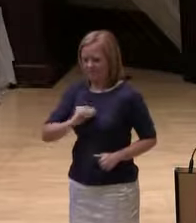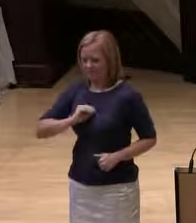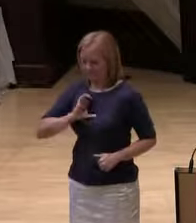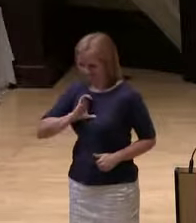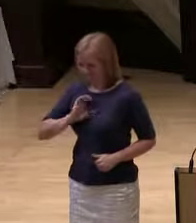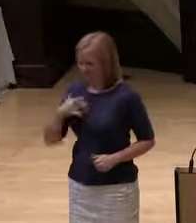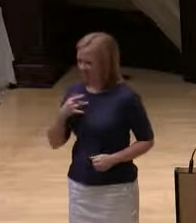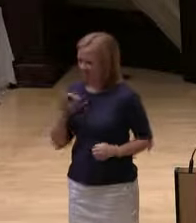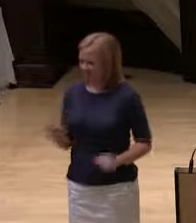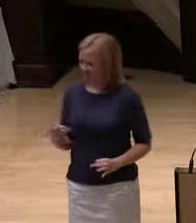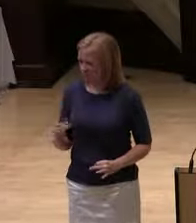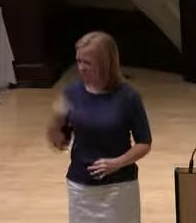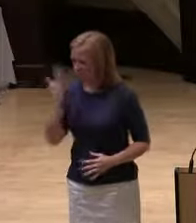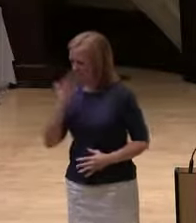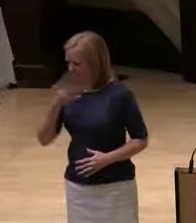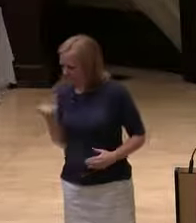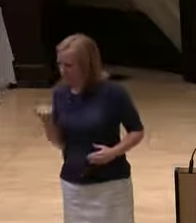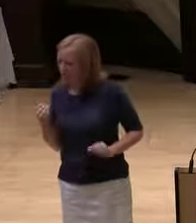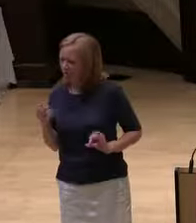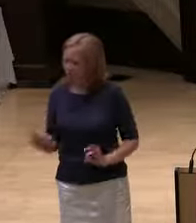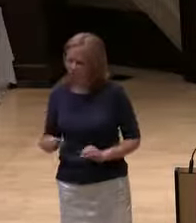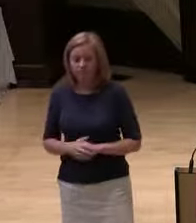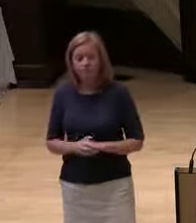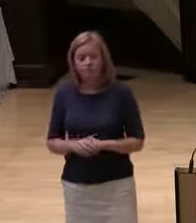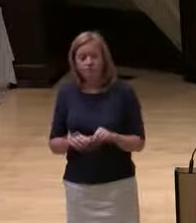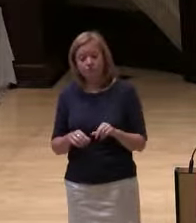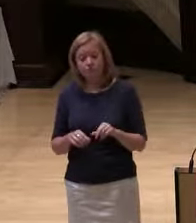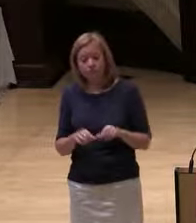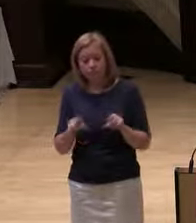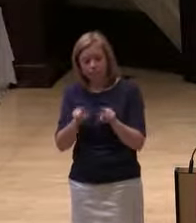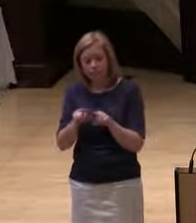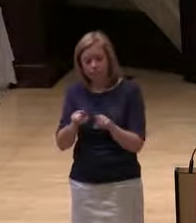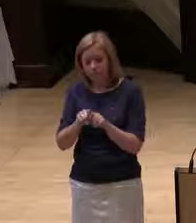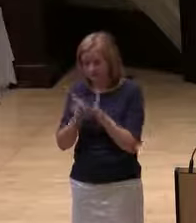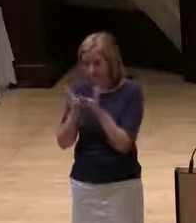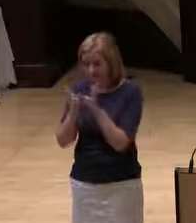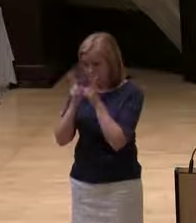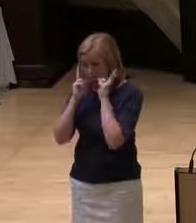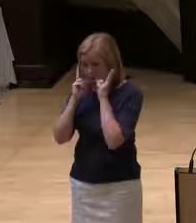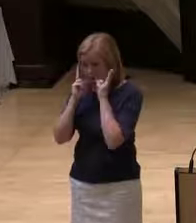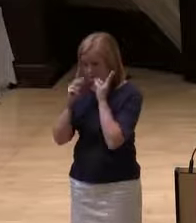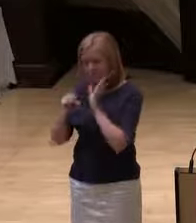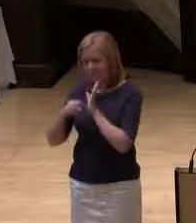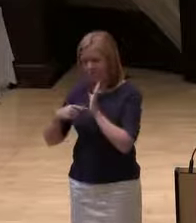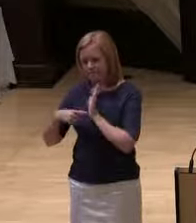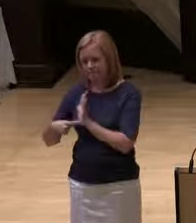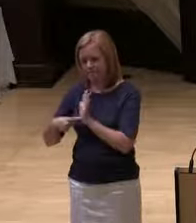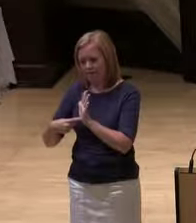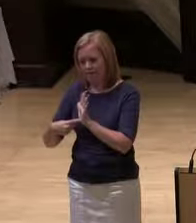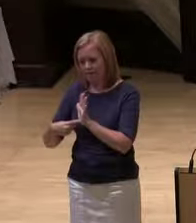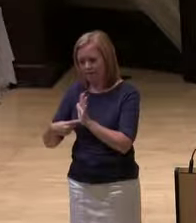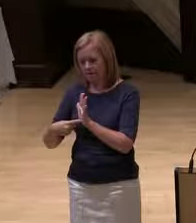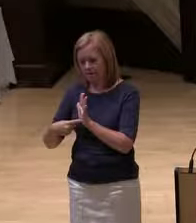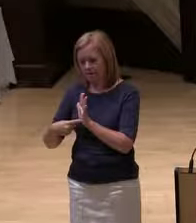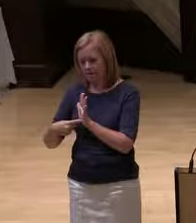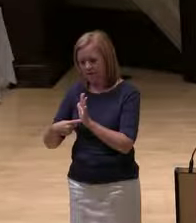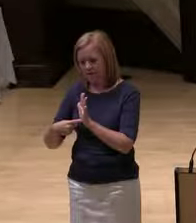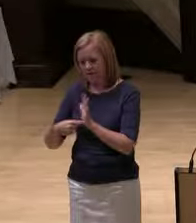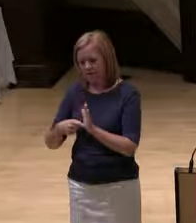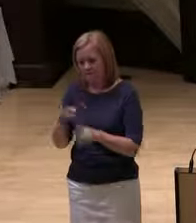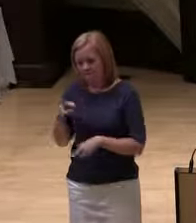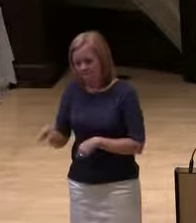about themselves, they look better. The other thing is that haircut is a symbol of their cut on the life